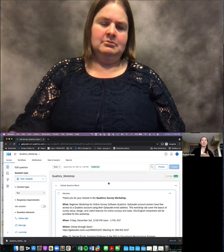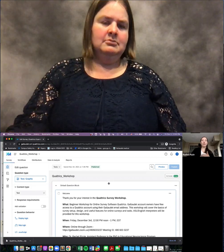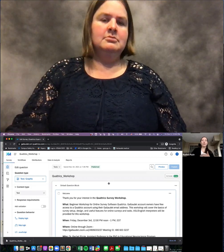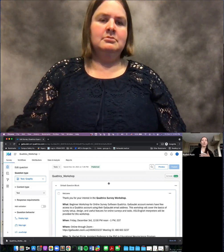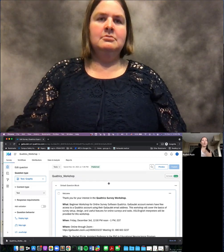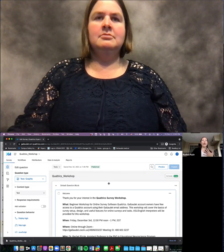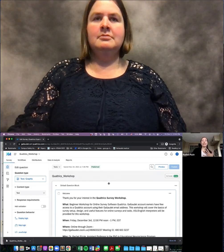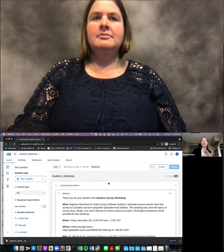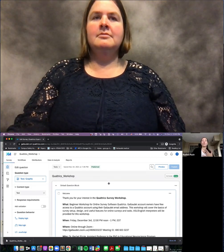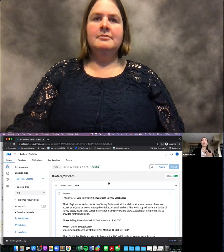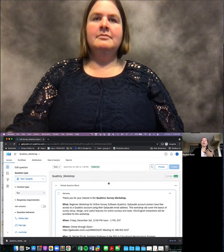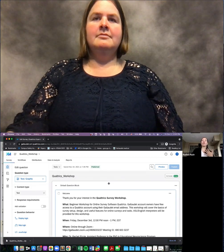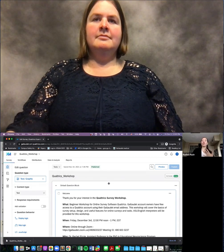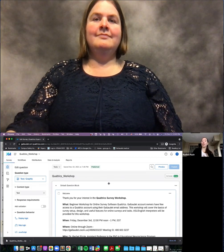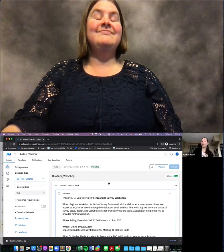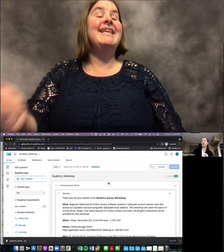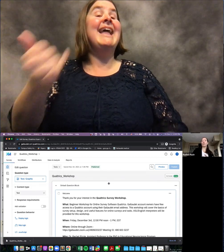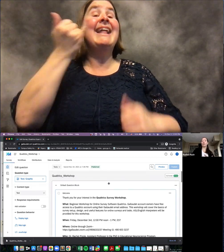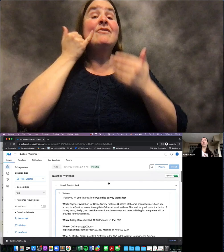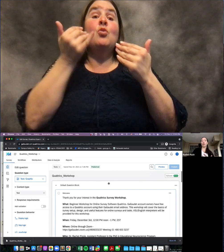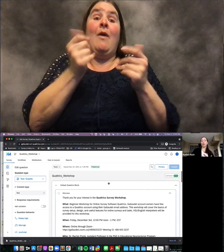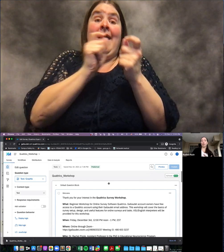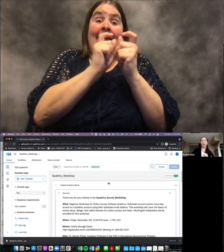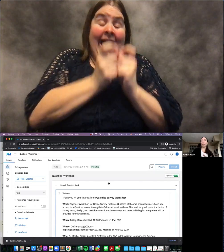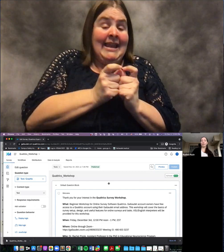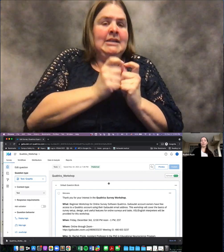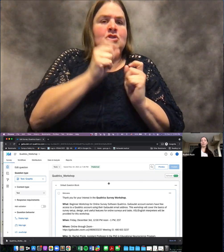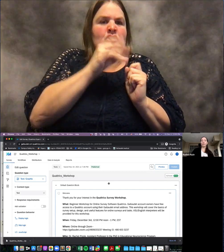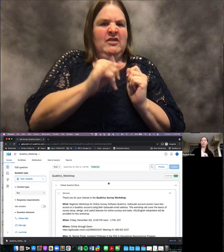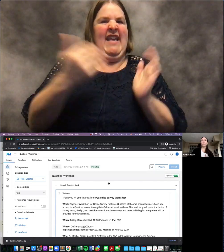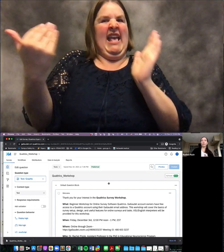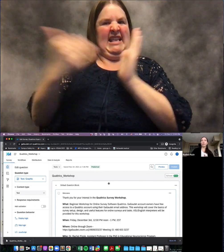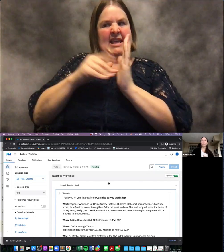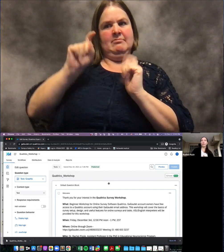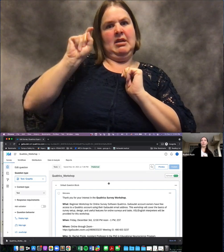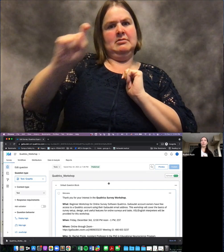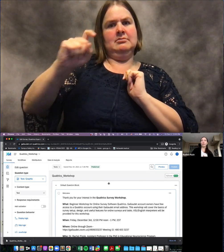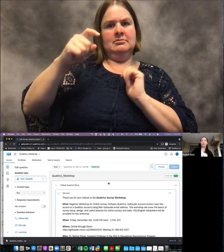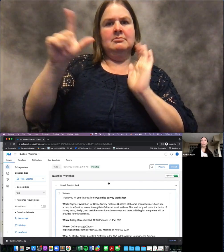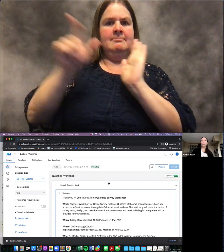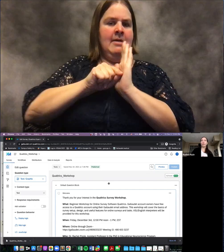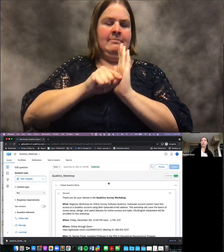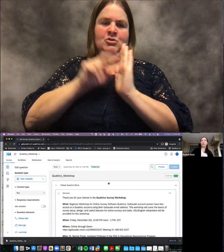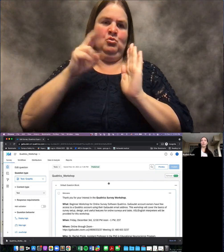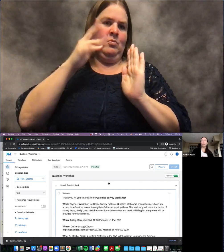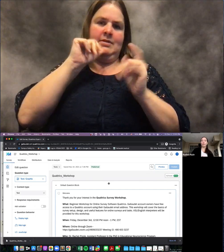And this is also true anytime you make changes to your survey.